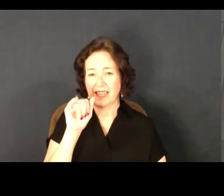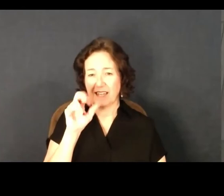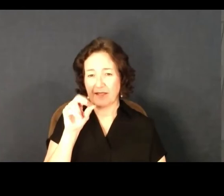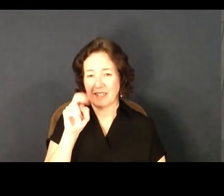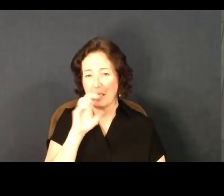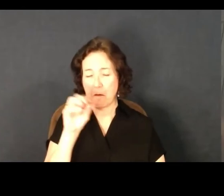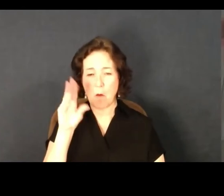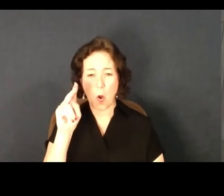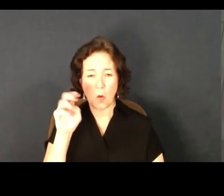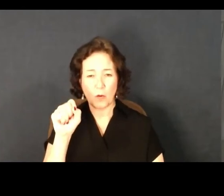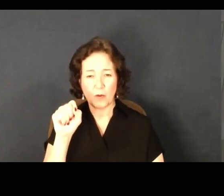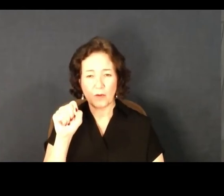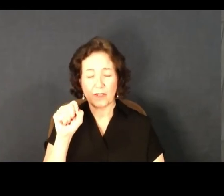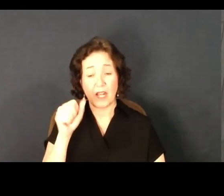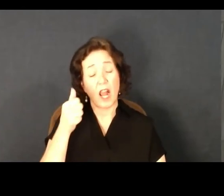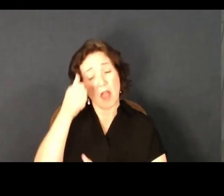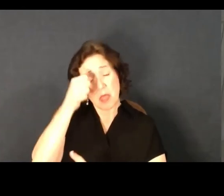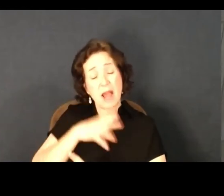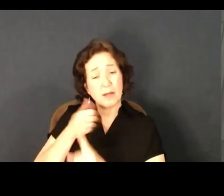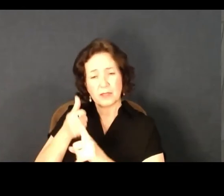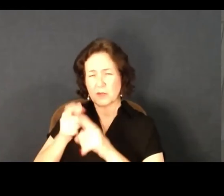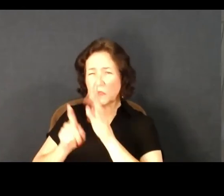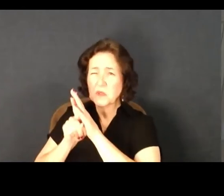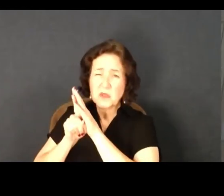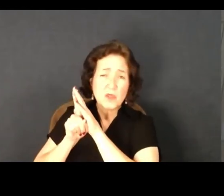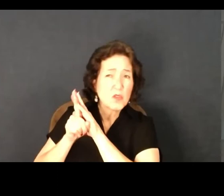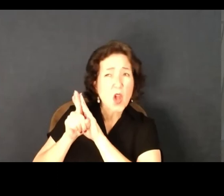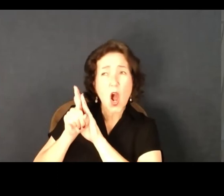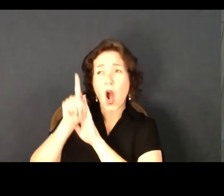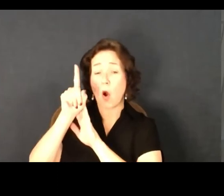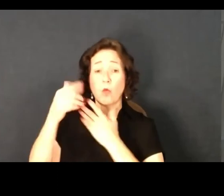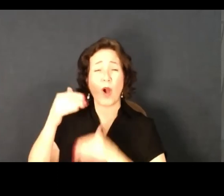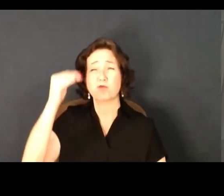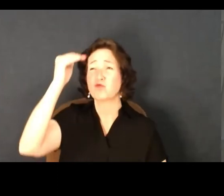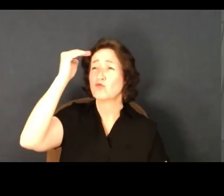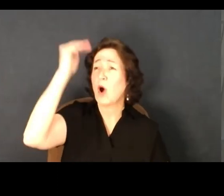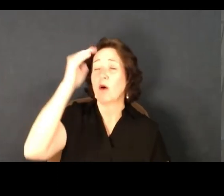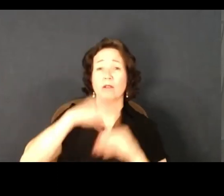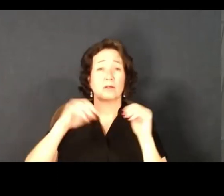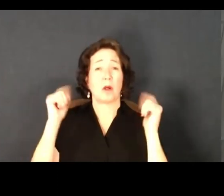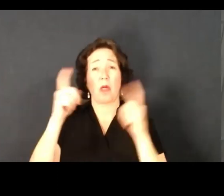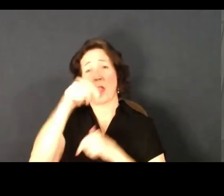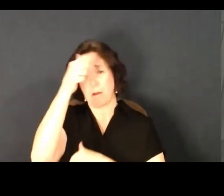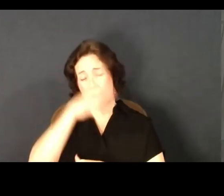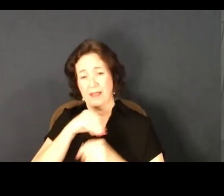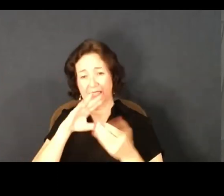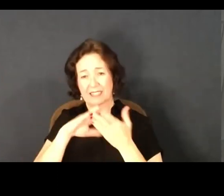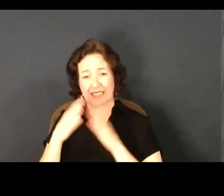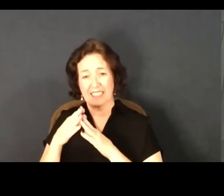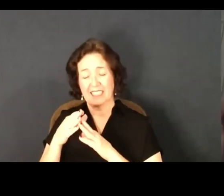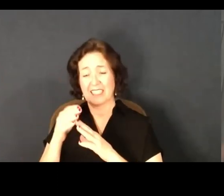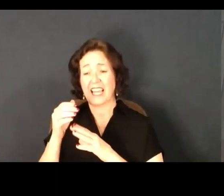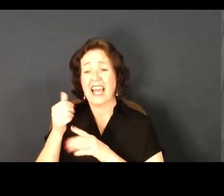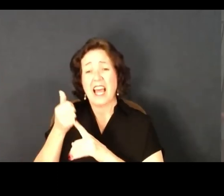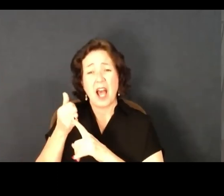Aaron Huesos was tall. He was the tallest man in town. And Aaron Huesos was